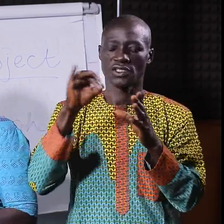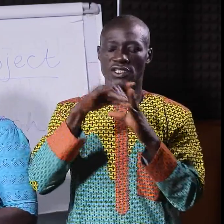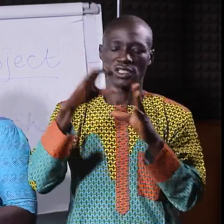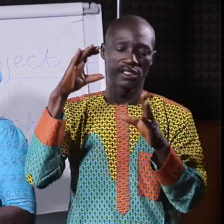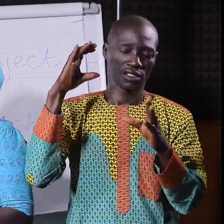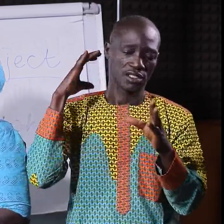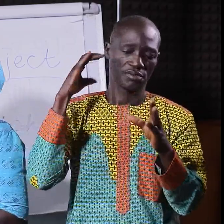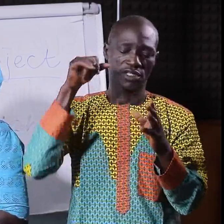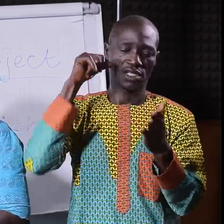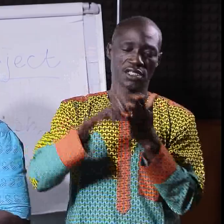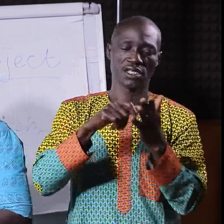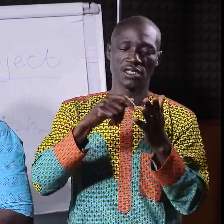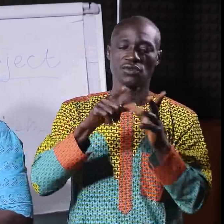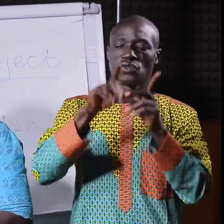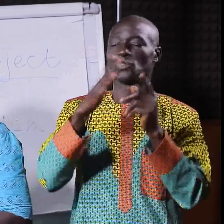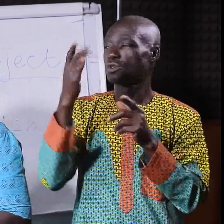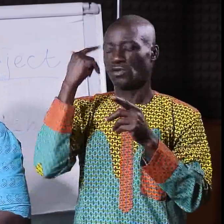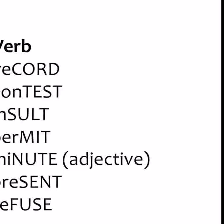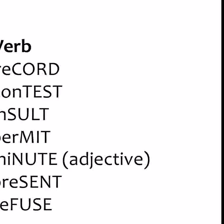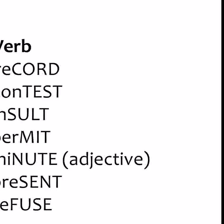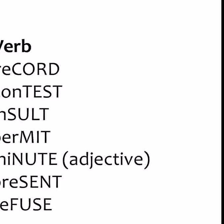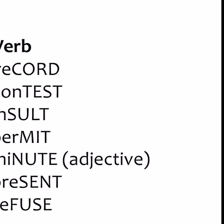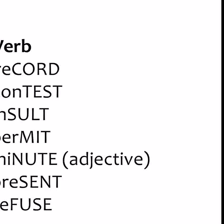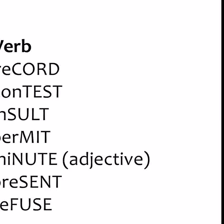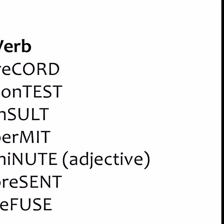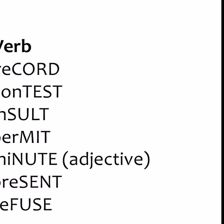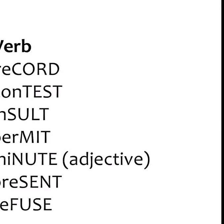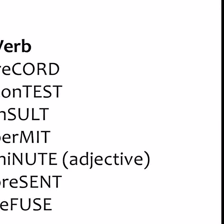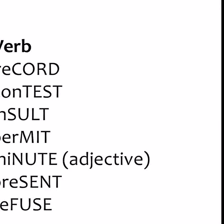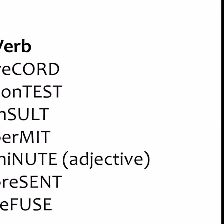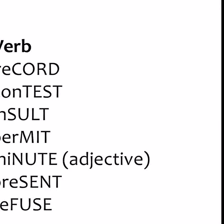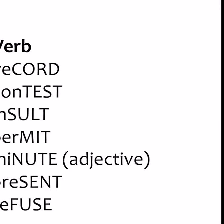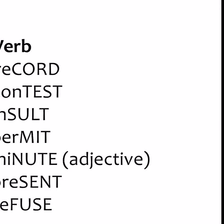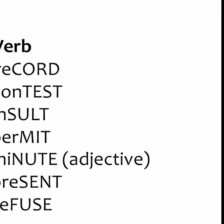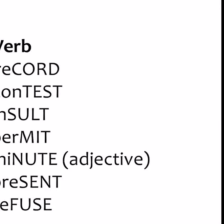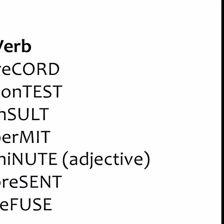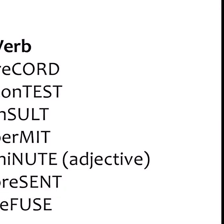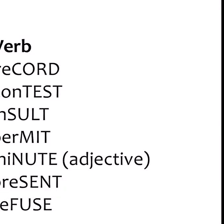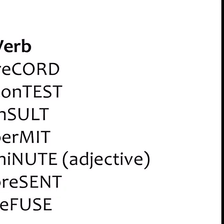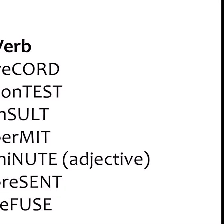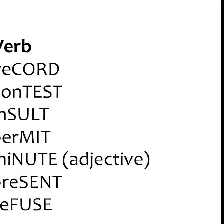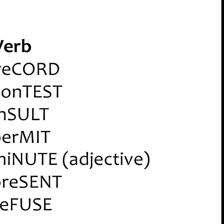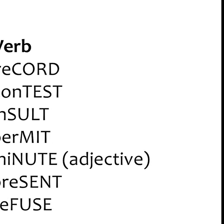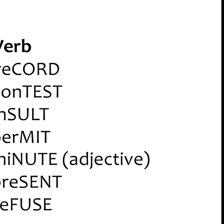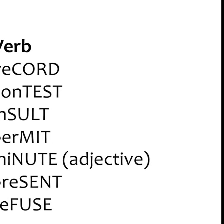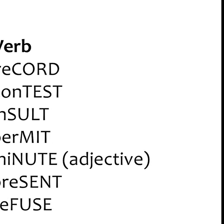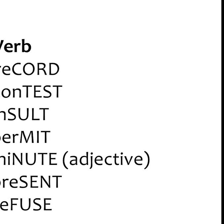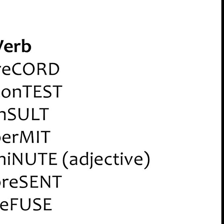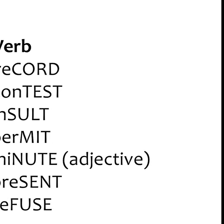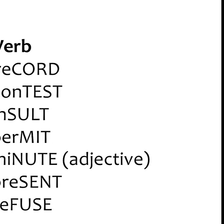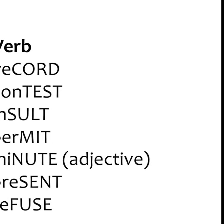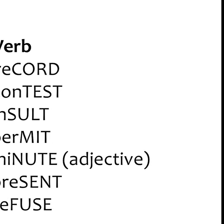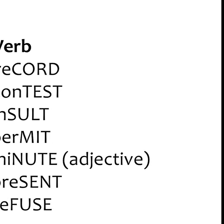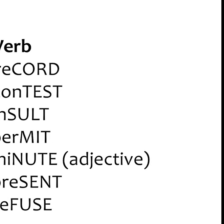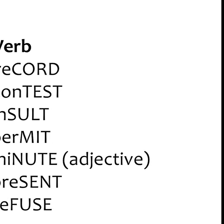letters. So let's go on. For instance, we have the column for nouns again, and we have the column for our